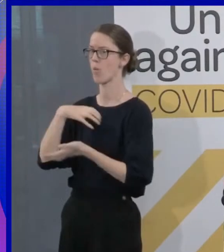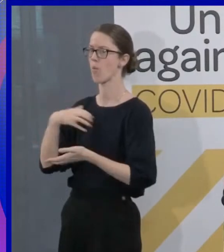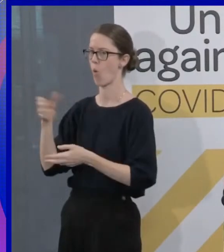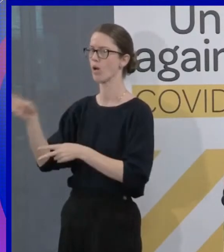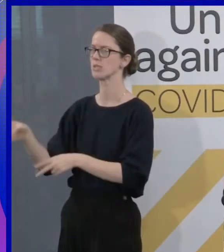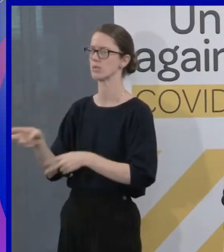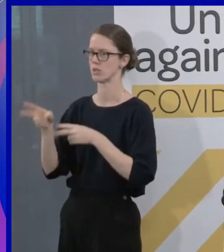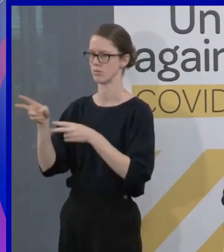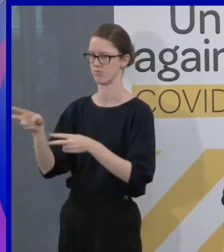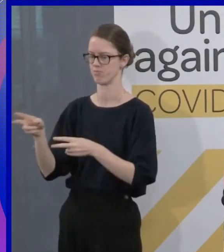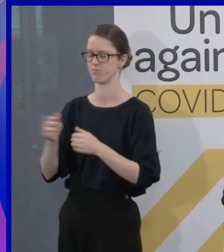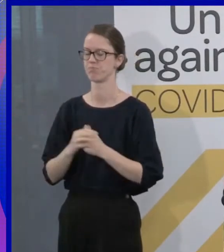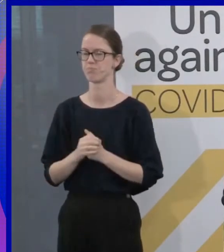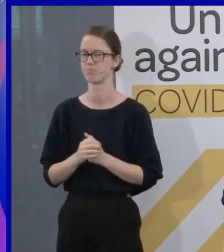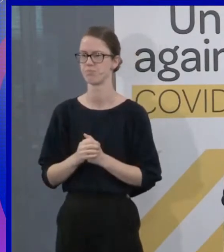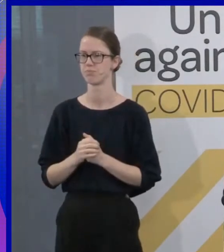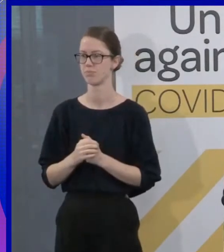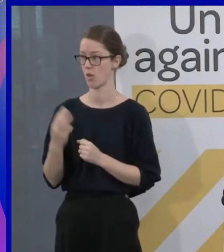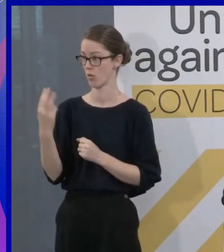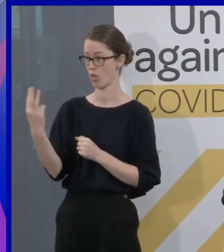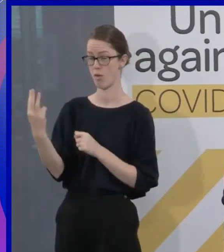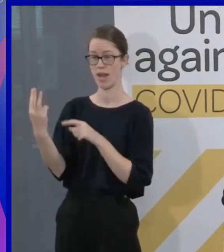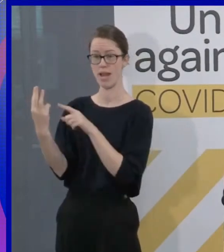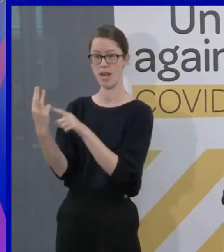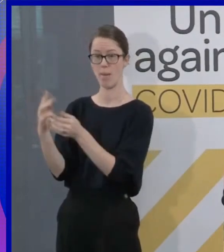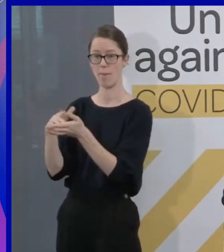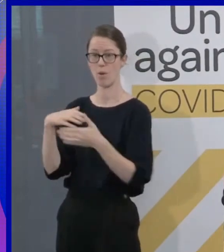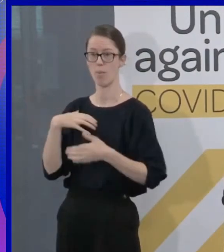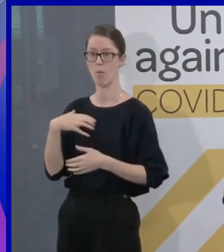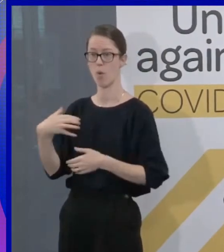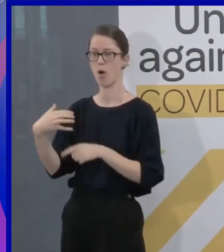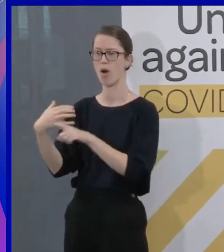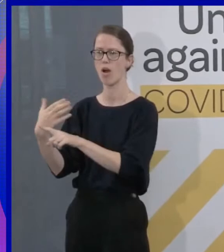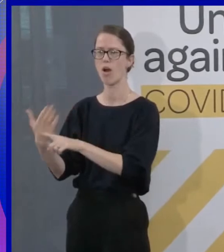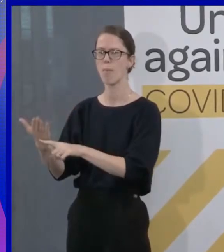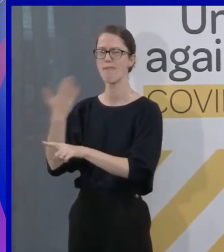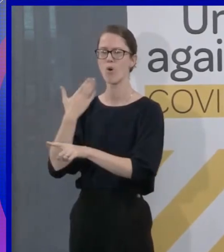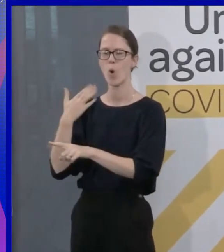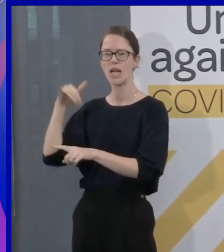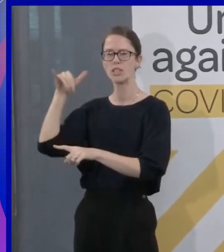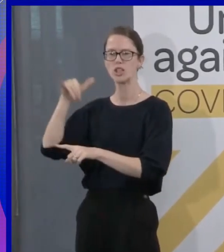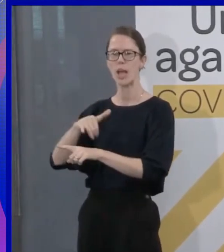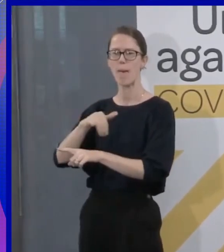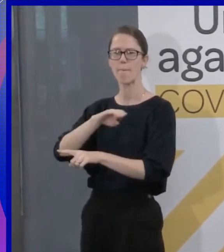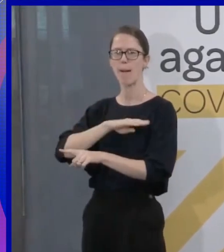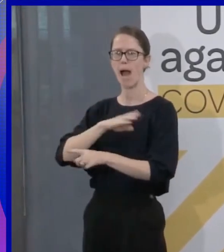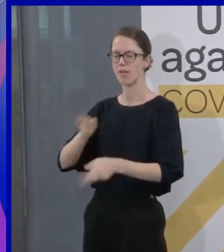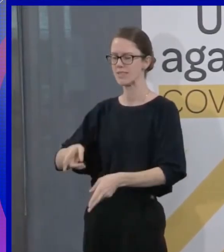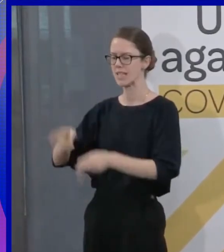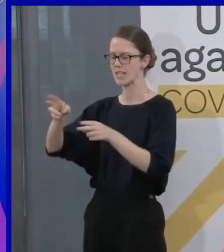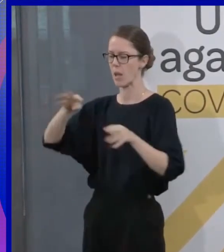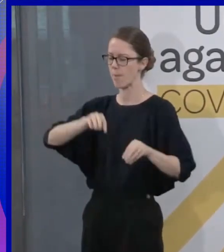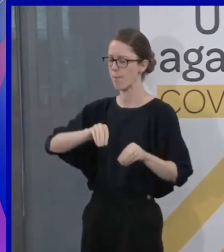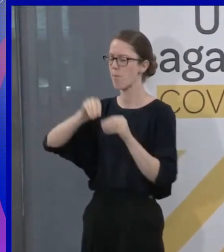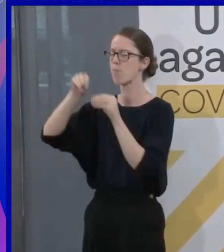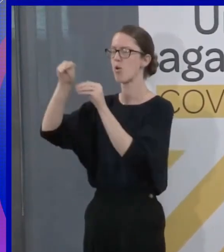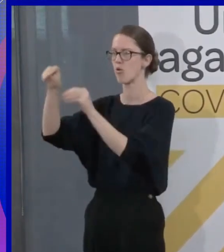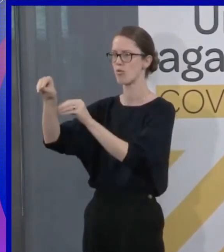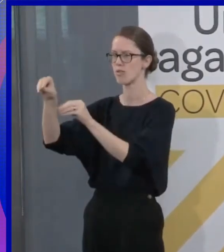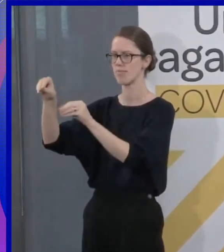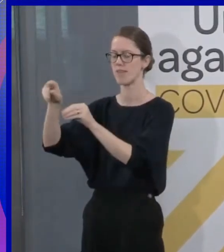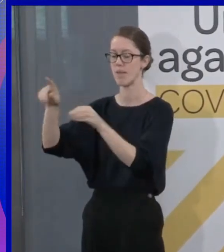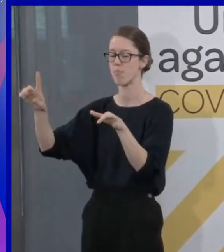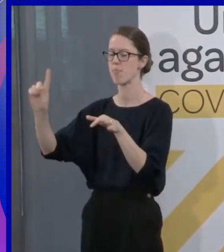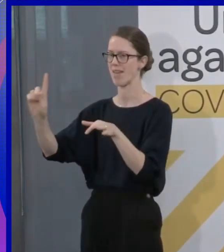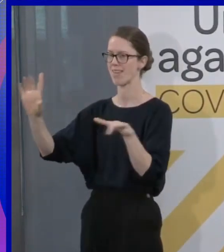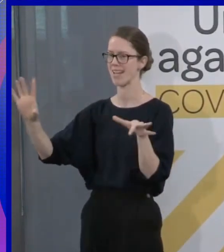wards. The 3 people in Middlemore had been transferred from the Jack Park facility, and all are people who are connected to the